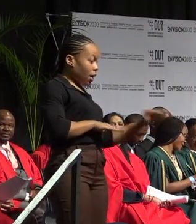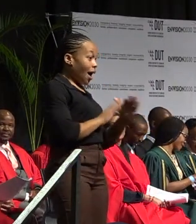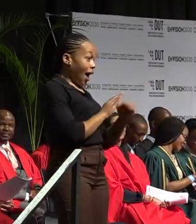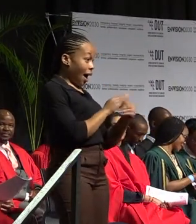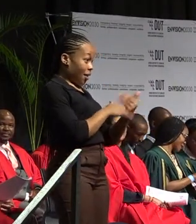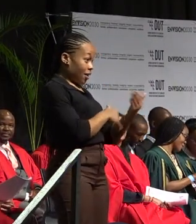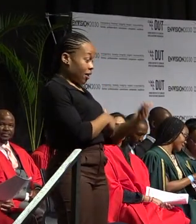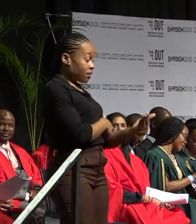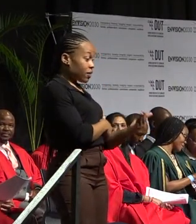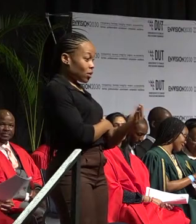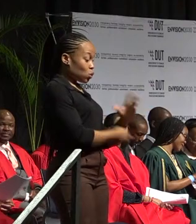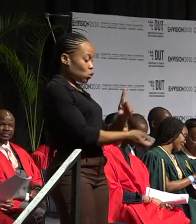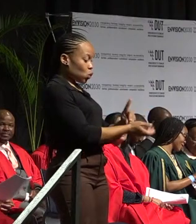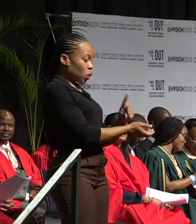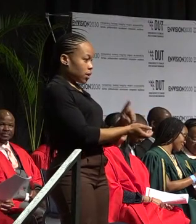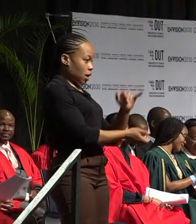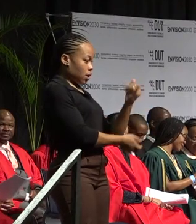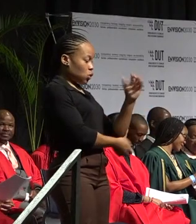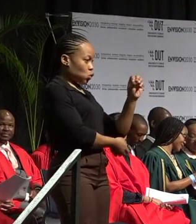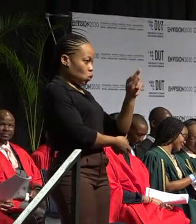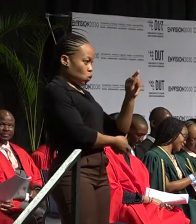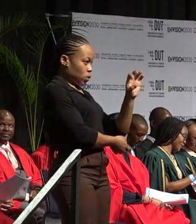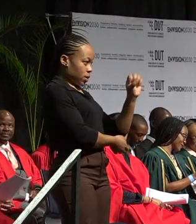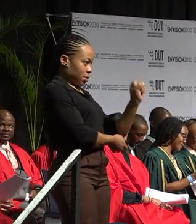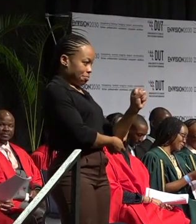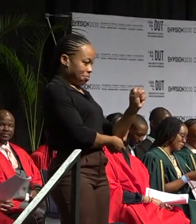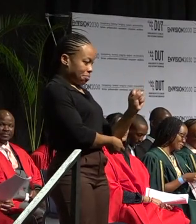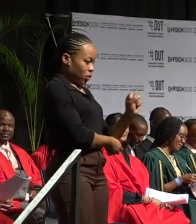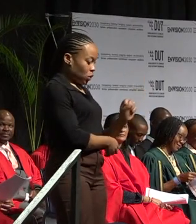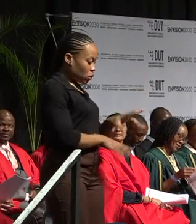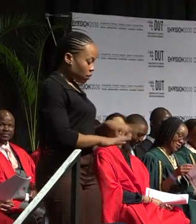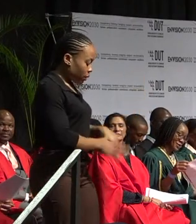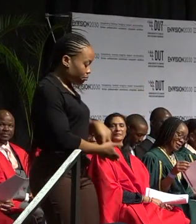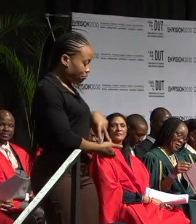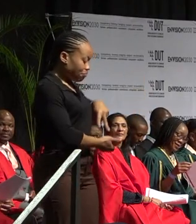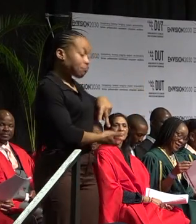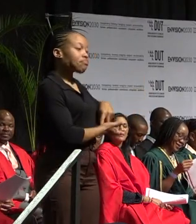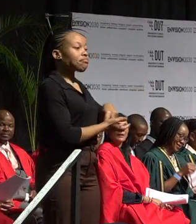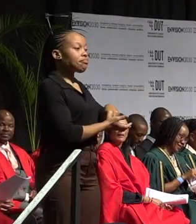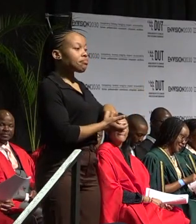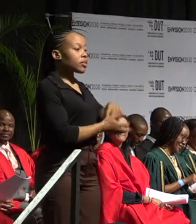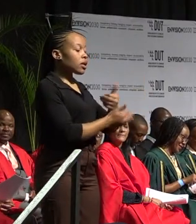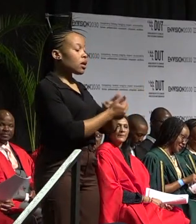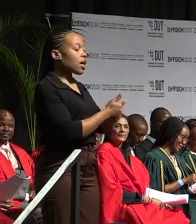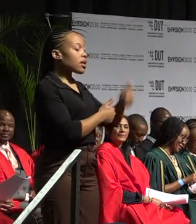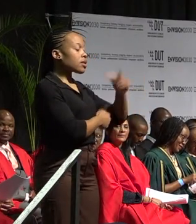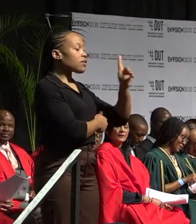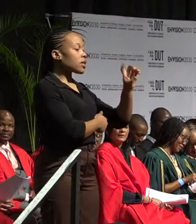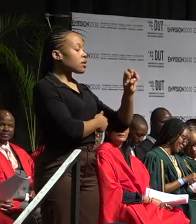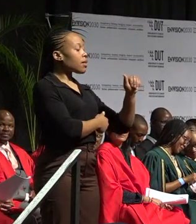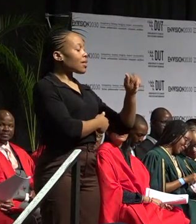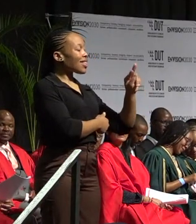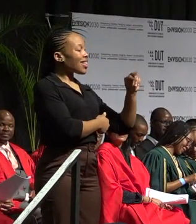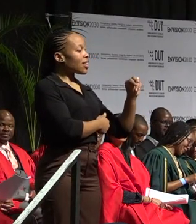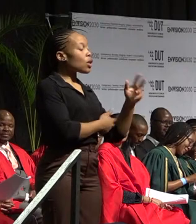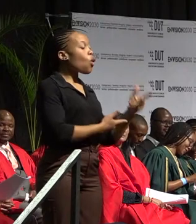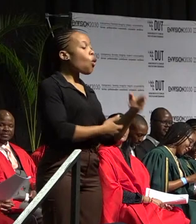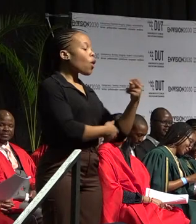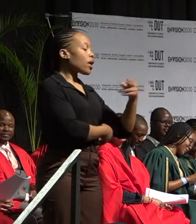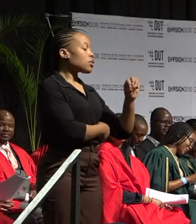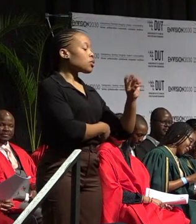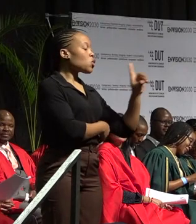have to be present at the podium. Either the executive dean or the head of department will be here. Hand over your name card.